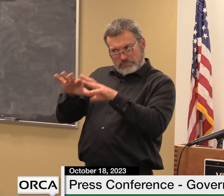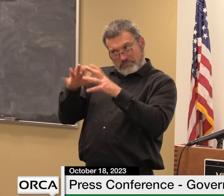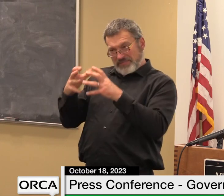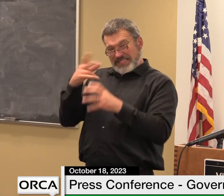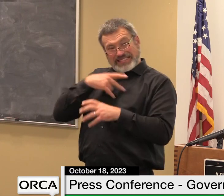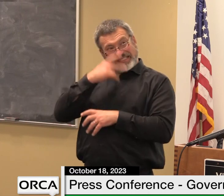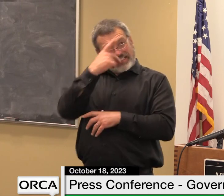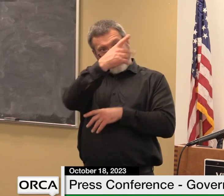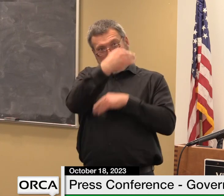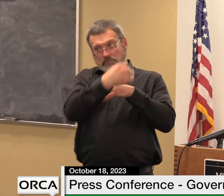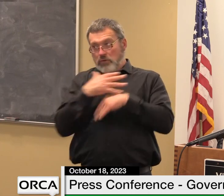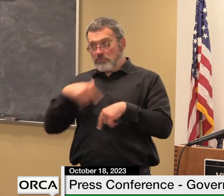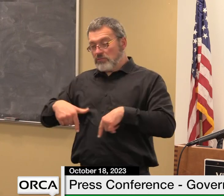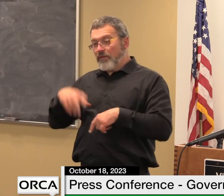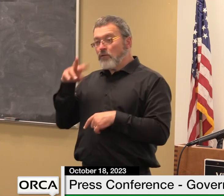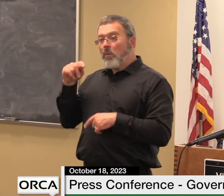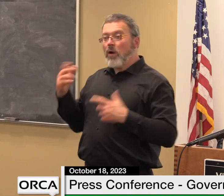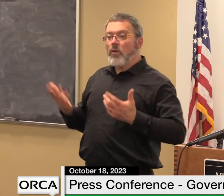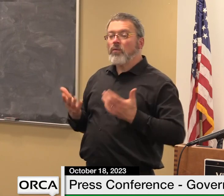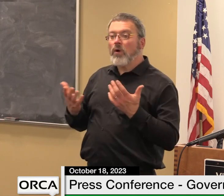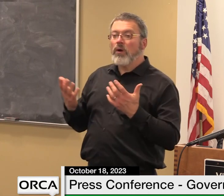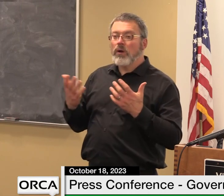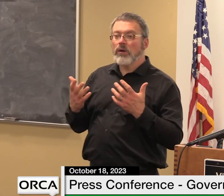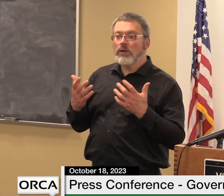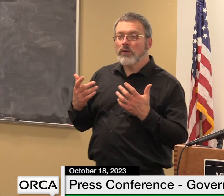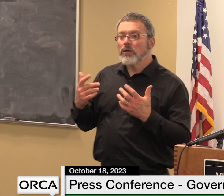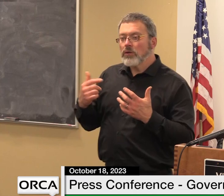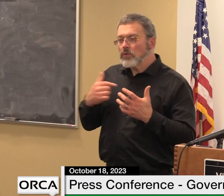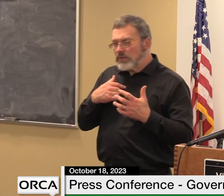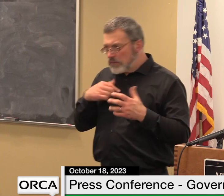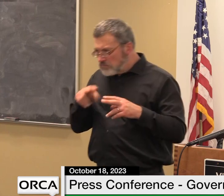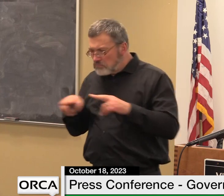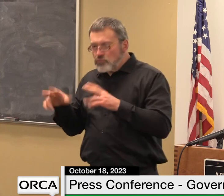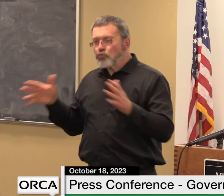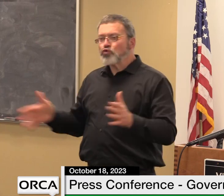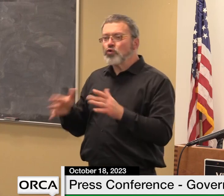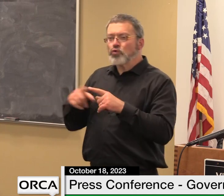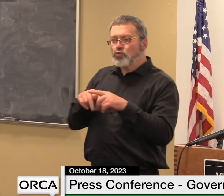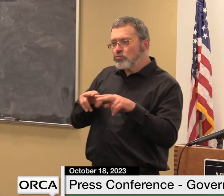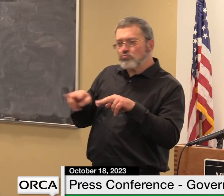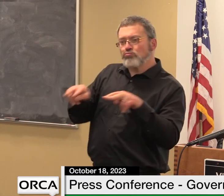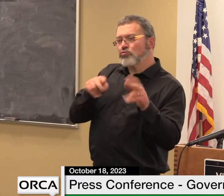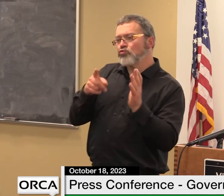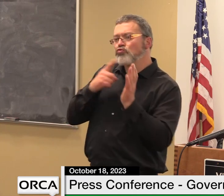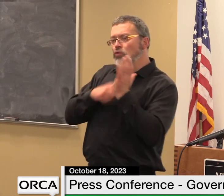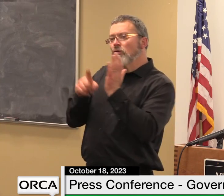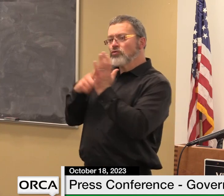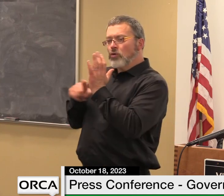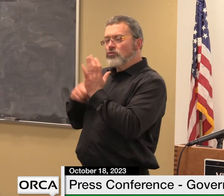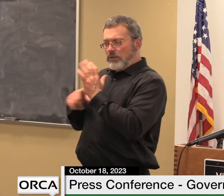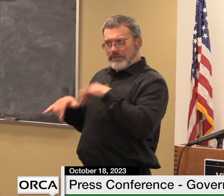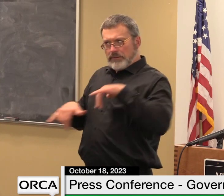we have encouraged local police and sheriff's departments in those communications to do the same in their communities.